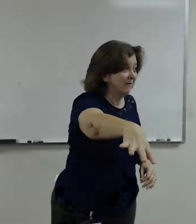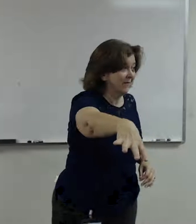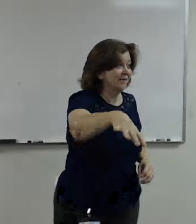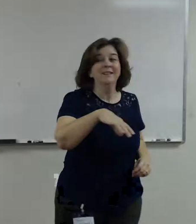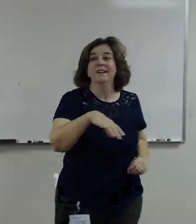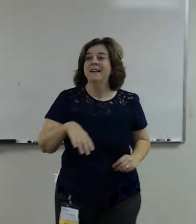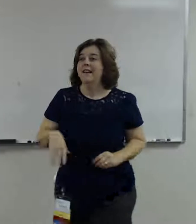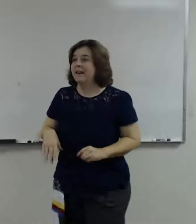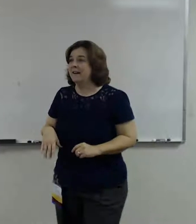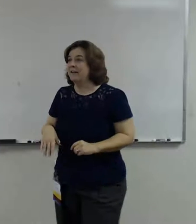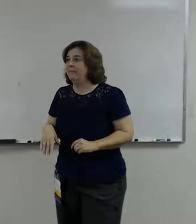first.